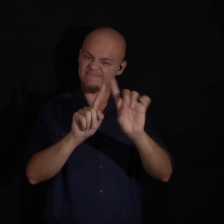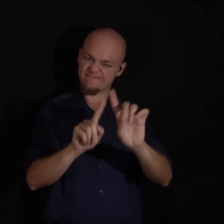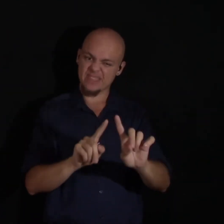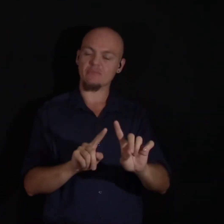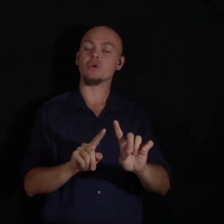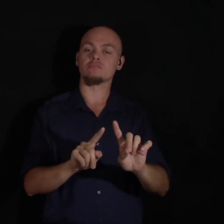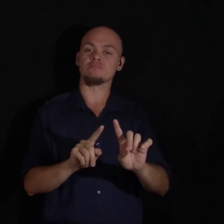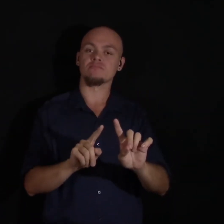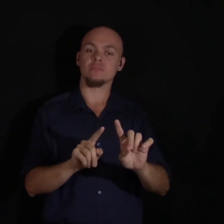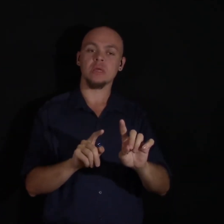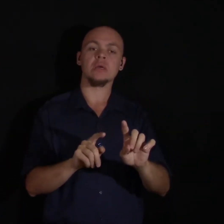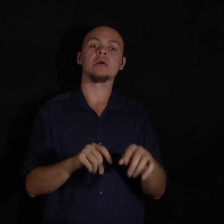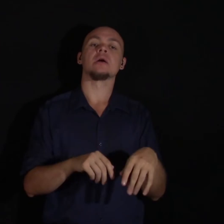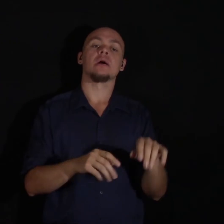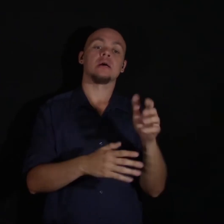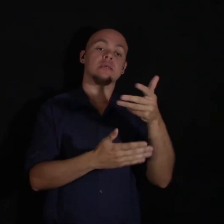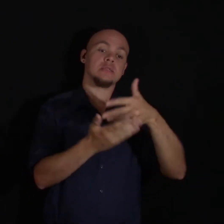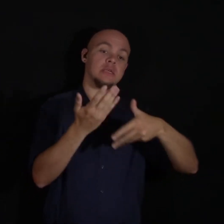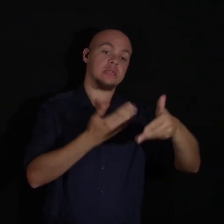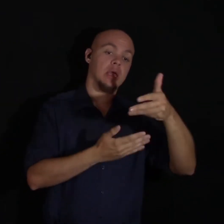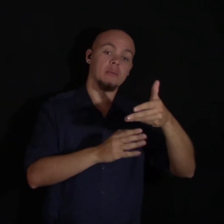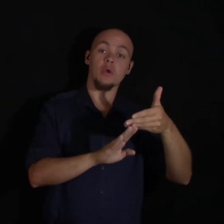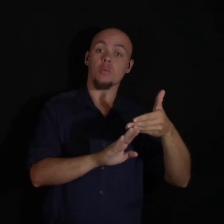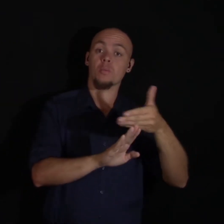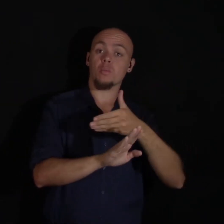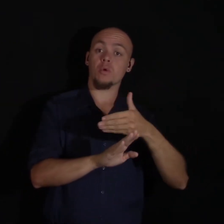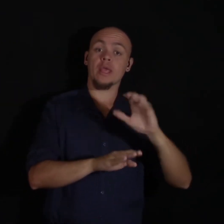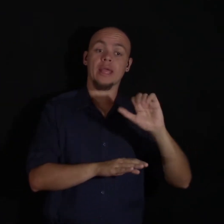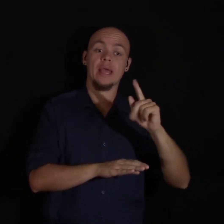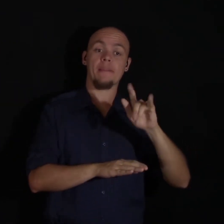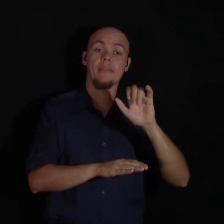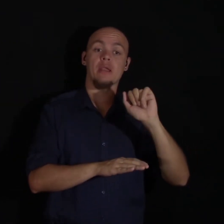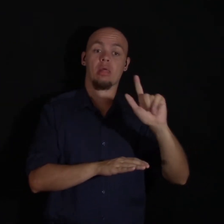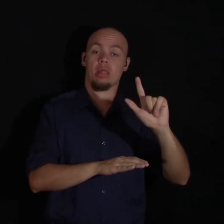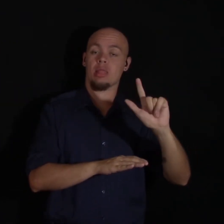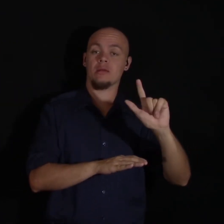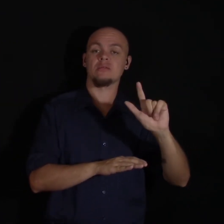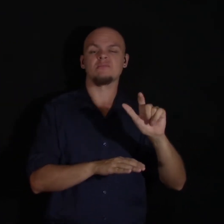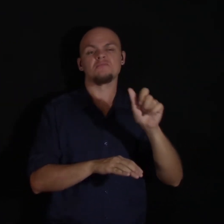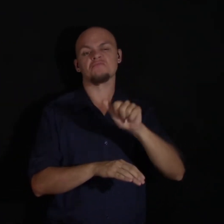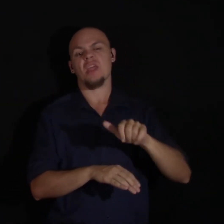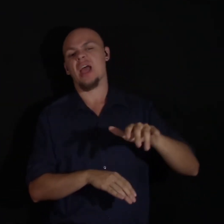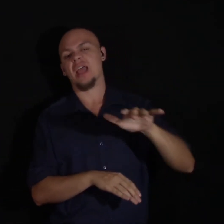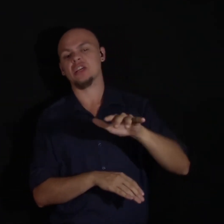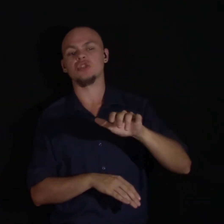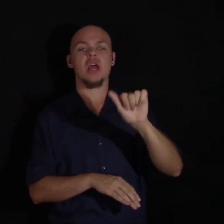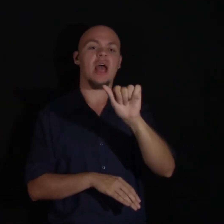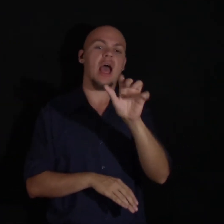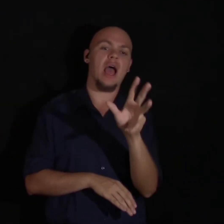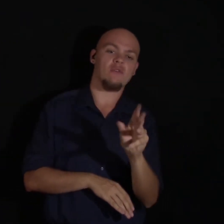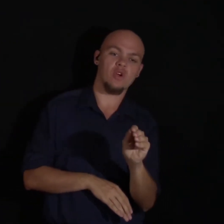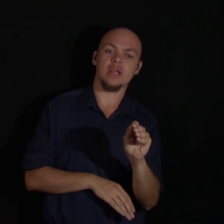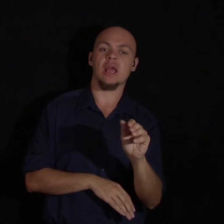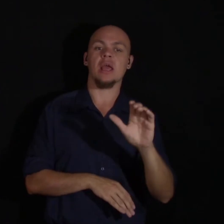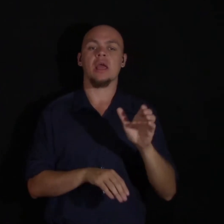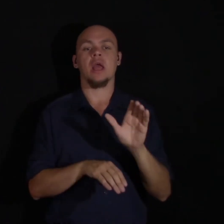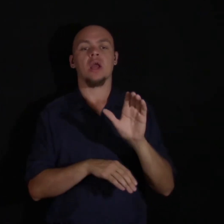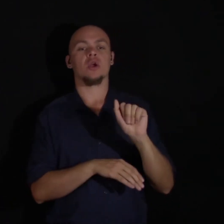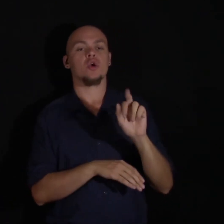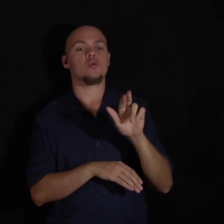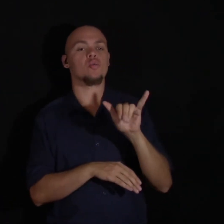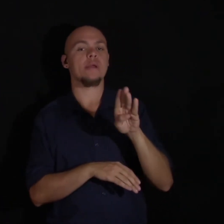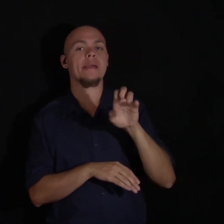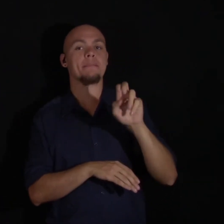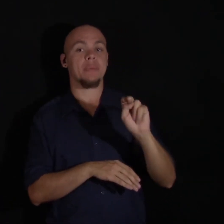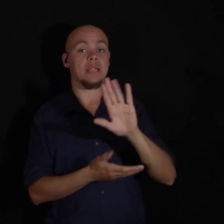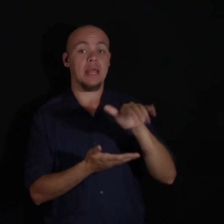of tribal societies, pre-capitalist societies, mostly in Asia, Africa, the Caribbean, and parts